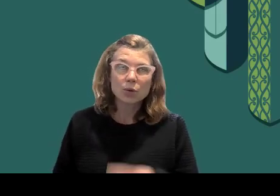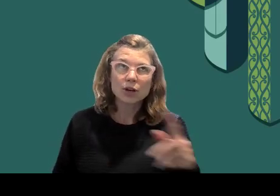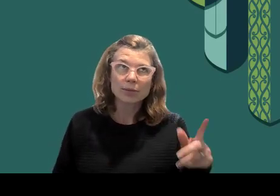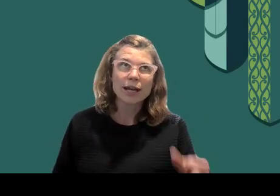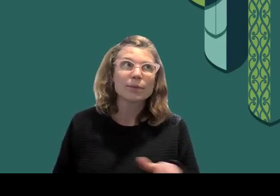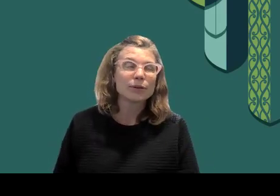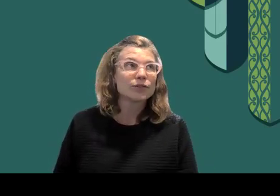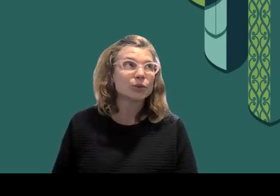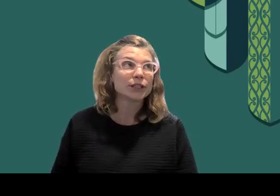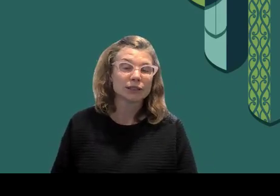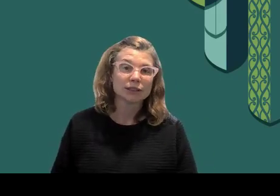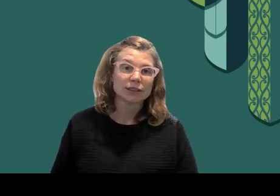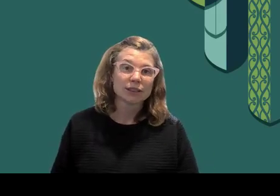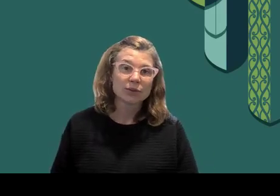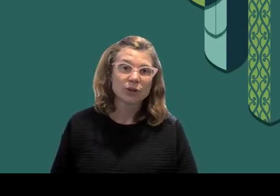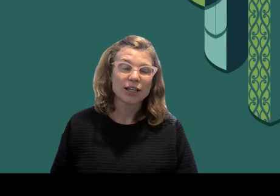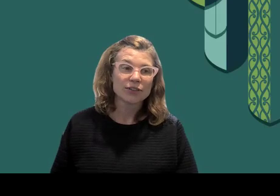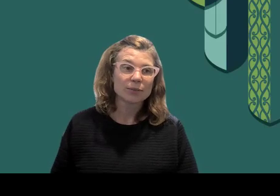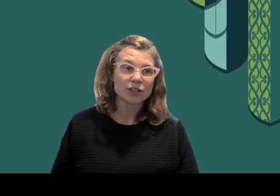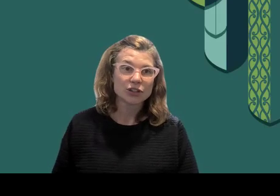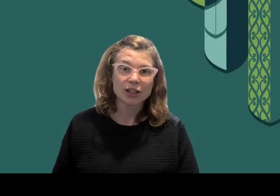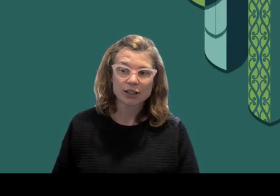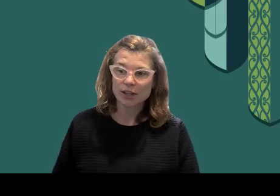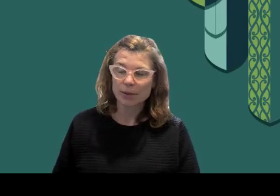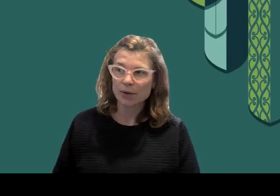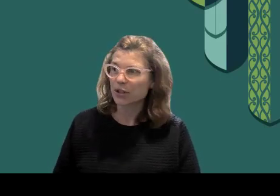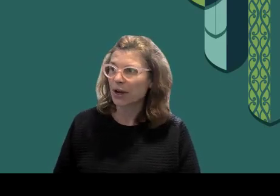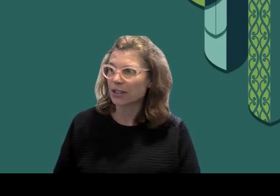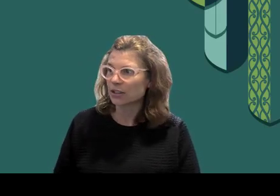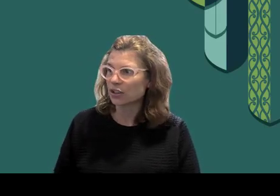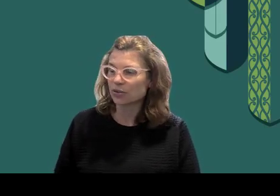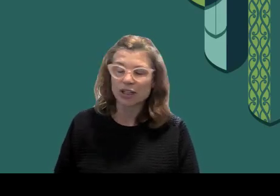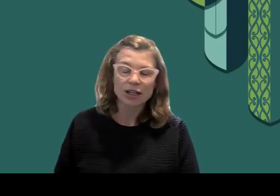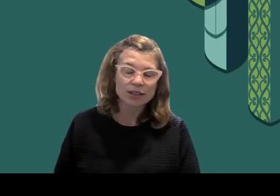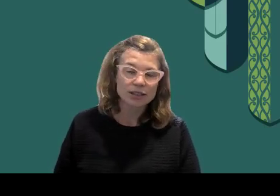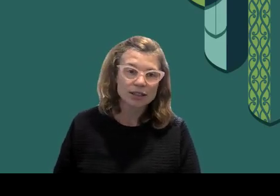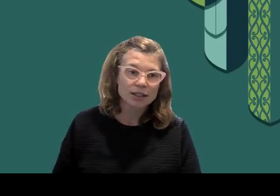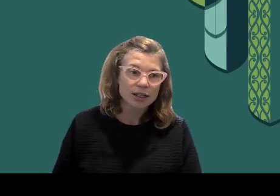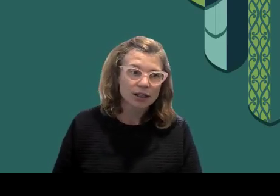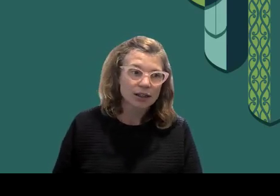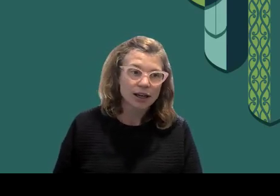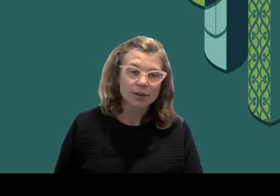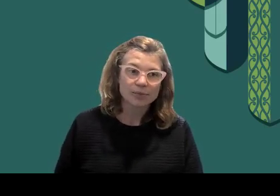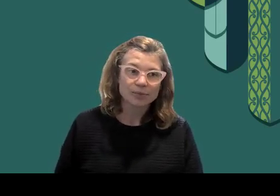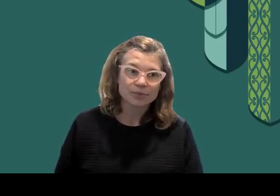absolutely. Or what I'm capable of doing. So when I left the ministry, I was so underutilized